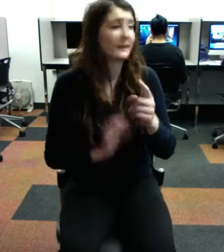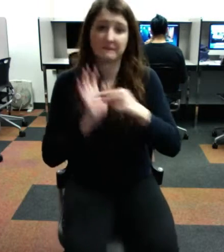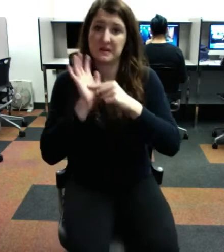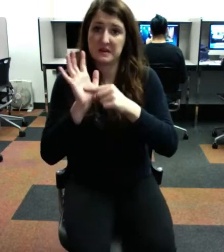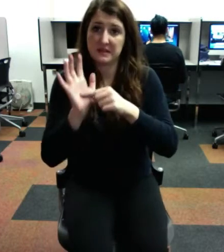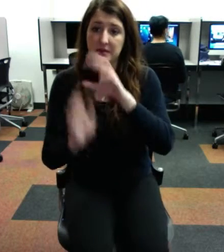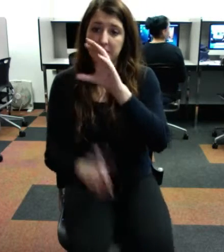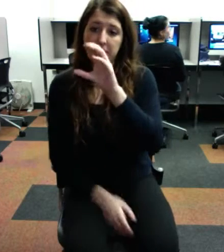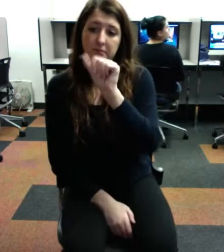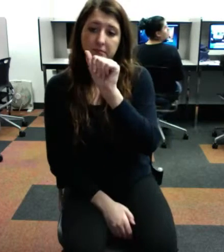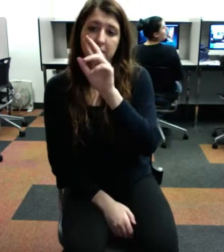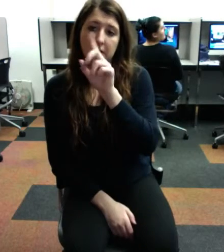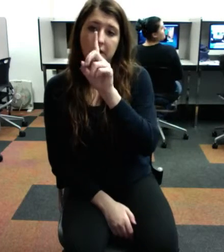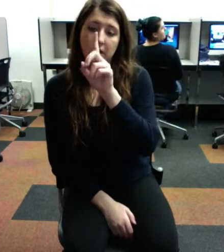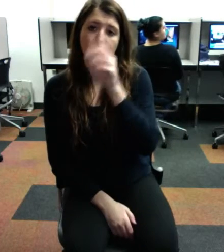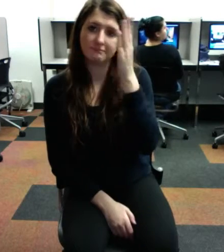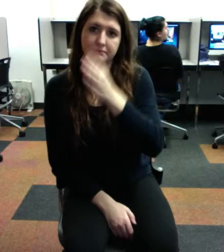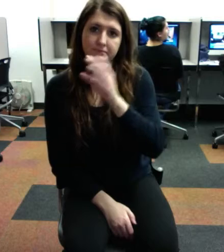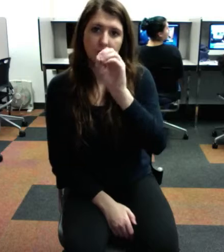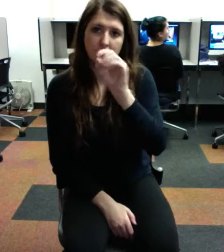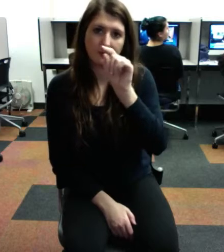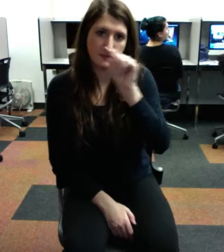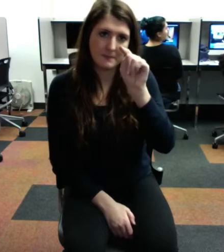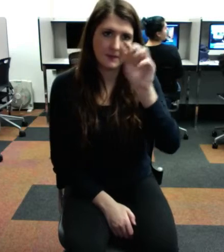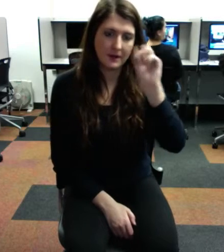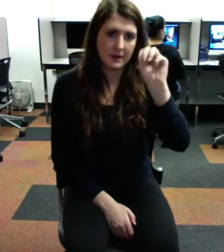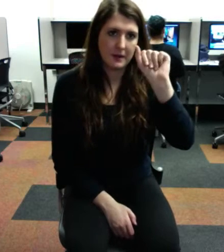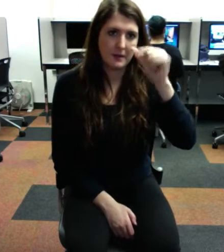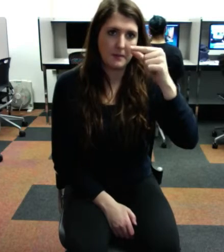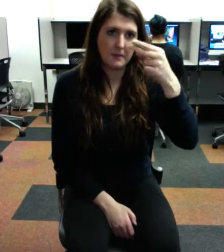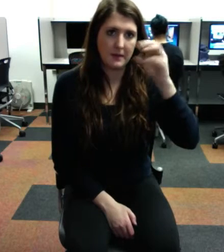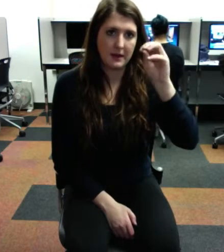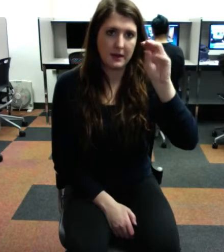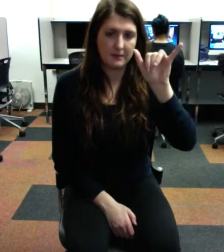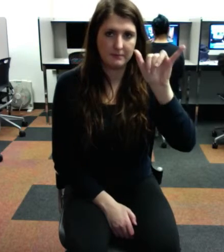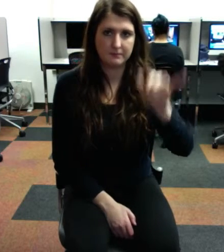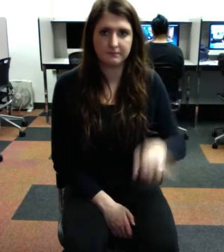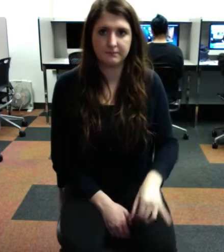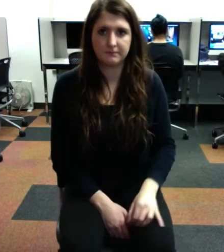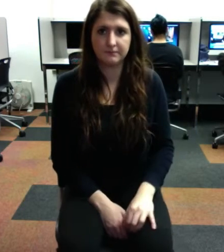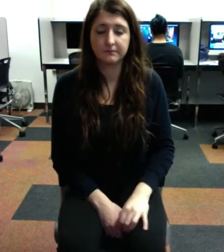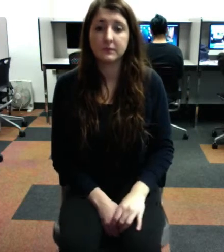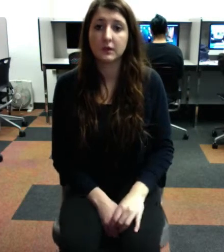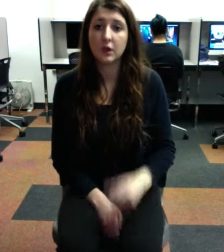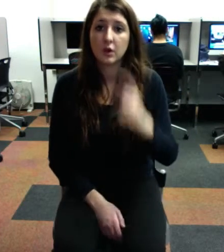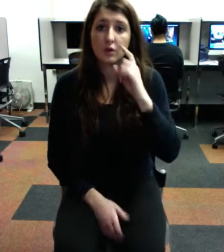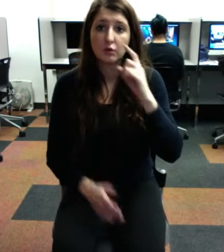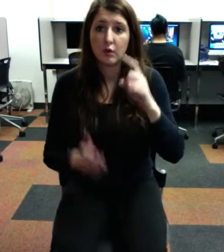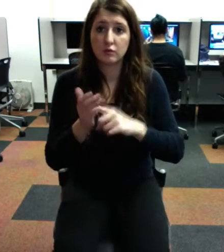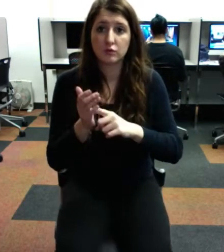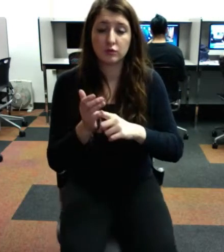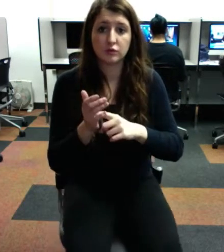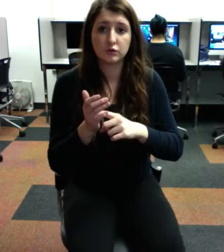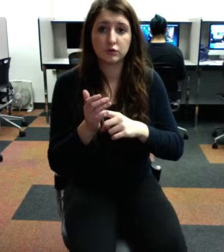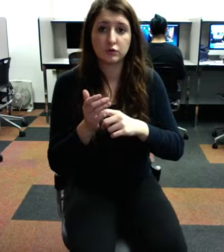medical term is that you start with the last word part and work yourself up through each element until you get to the first element of